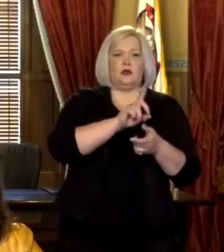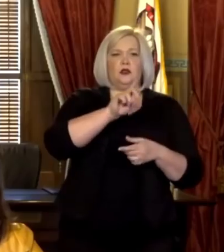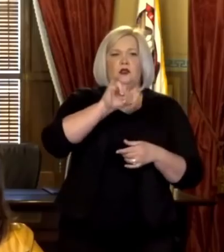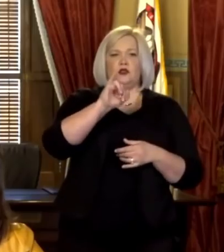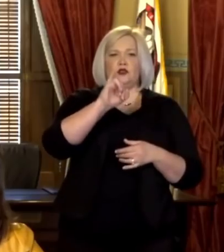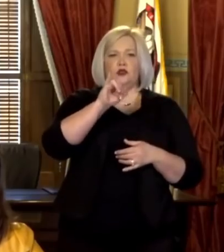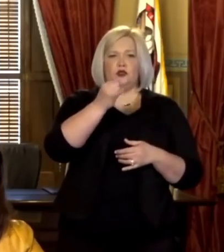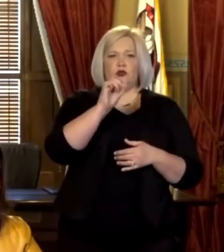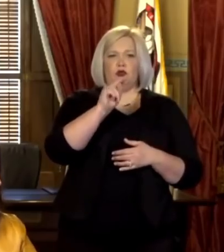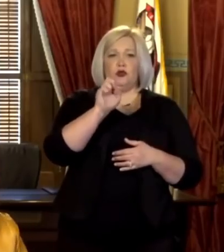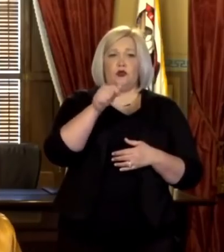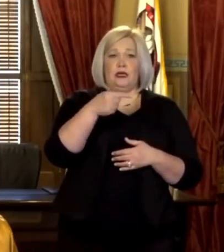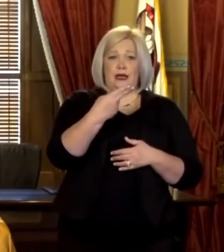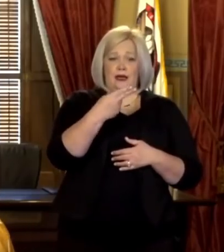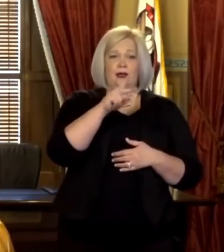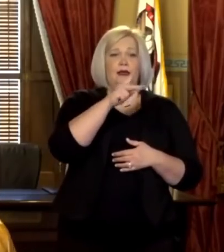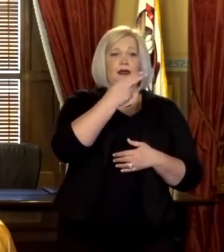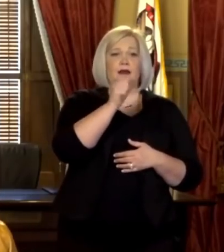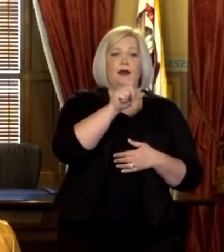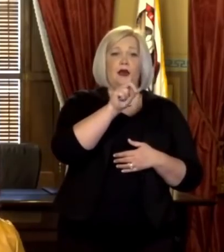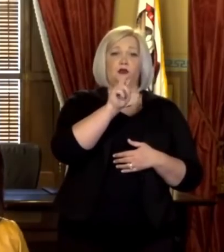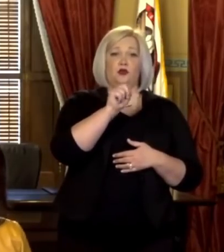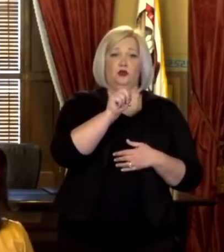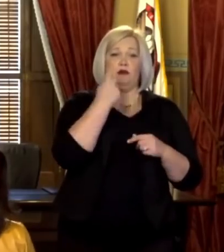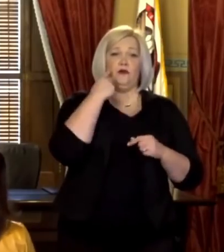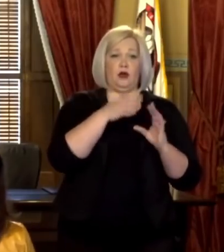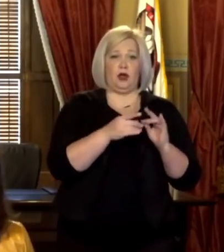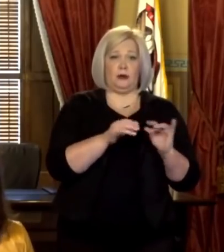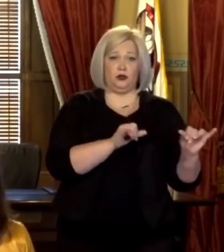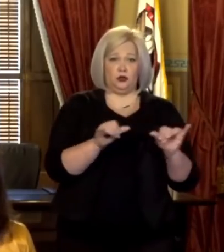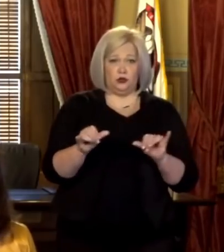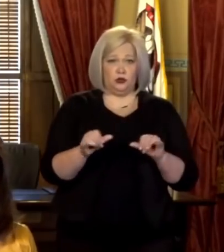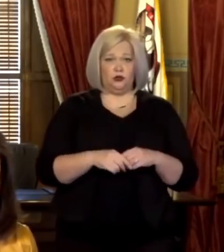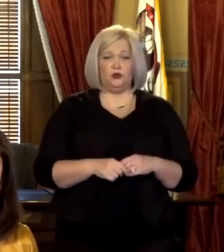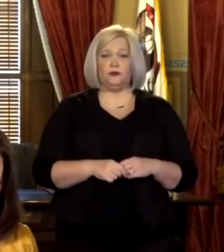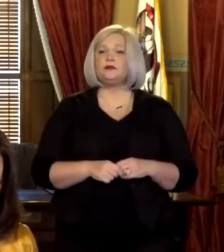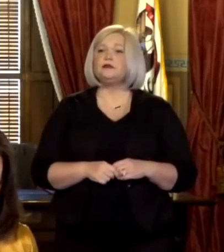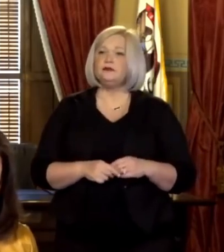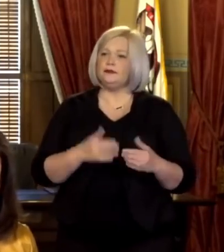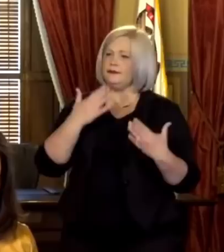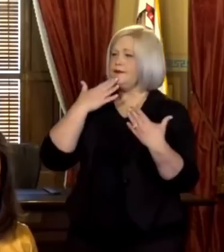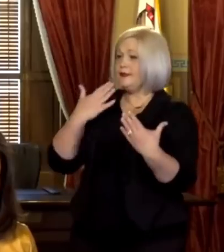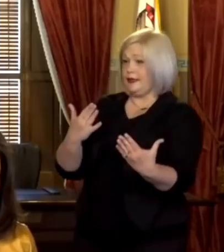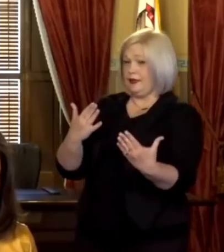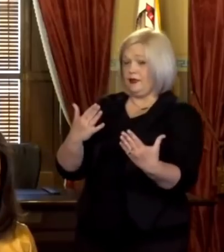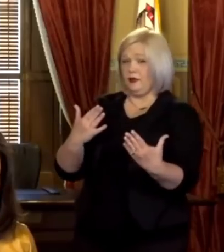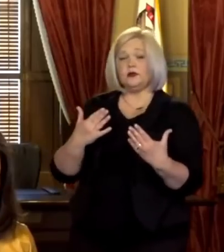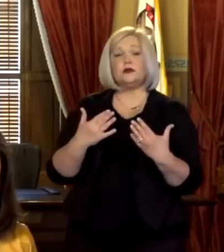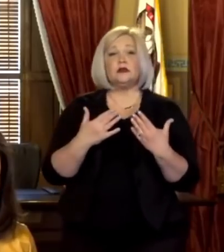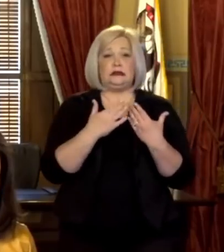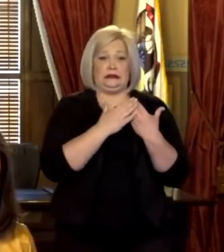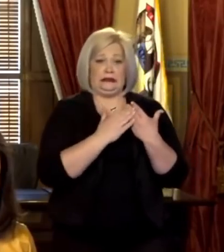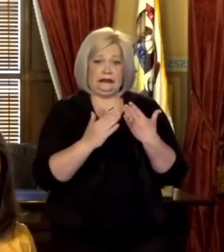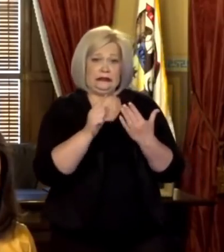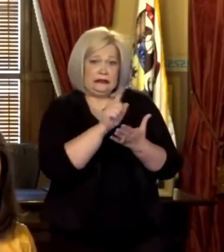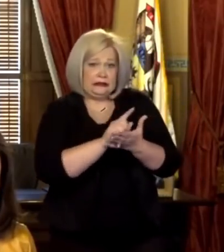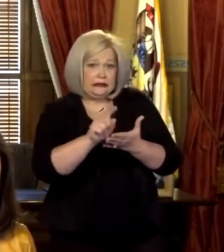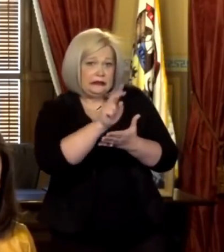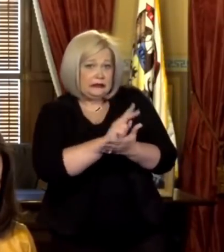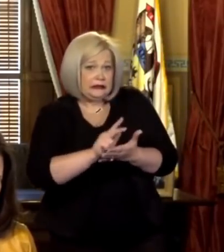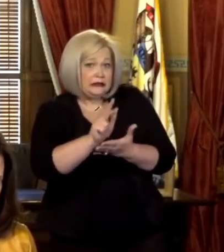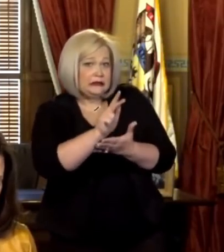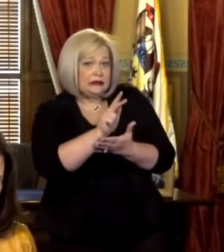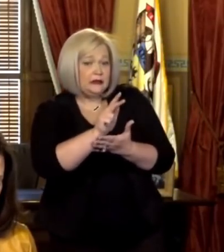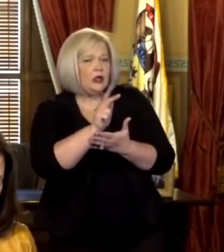Caldoun for a few comments as well. Thank you, Governor. The next several weeks are going to be very challenging as we fight COVID-19 here in